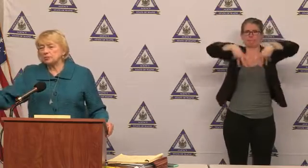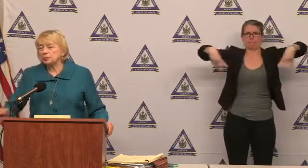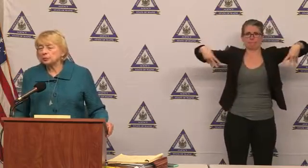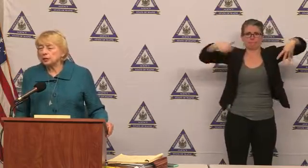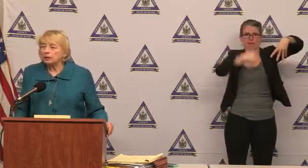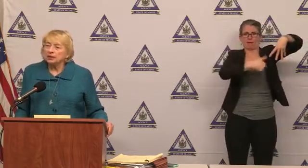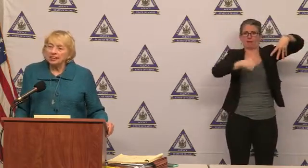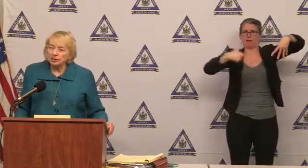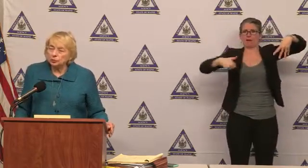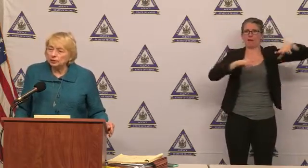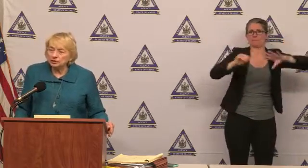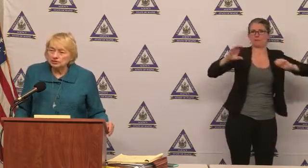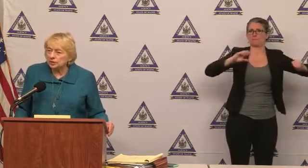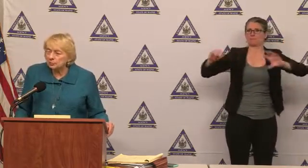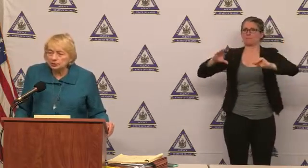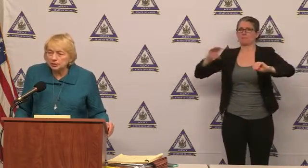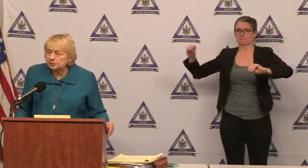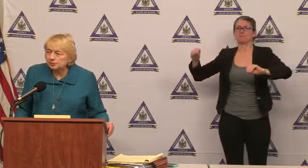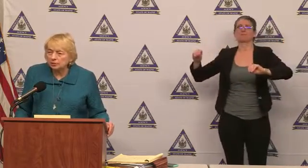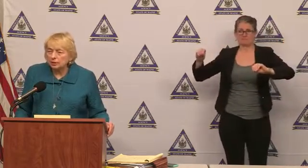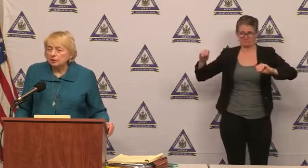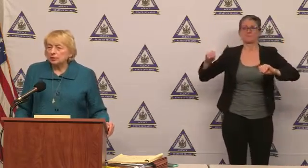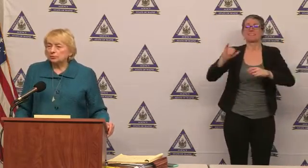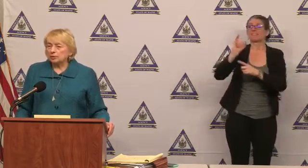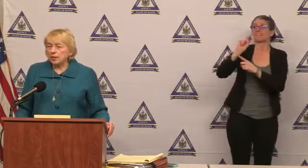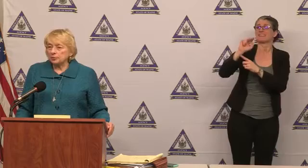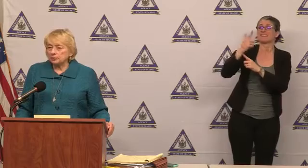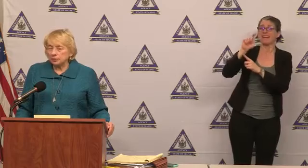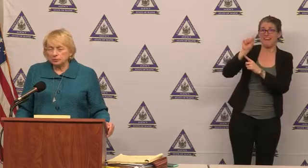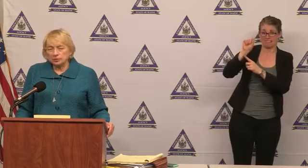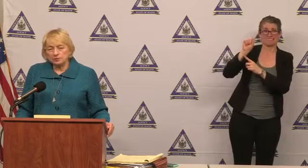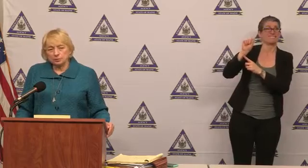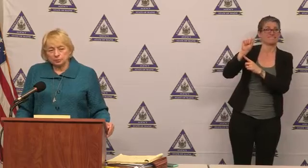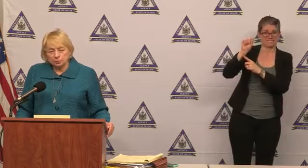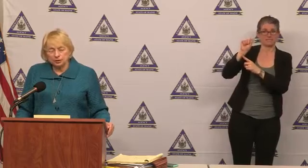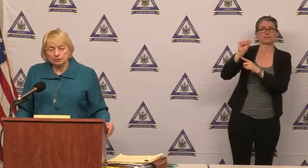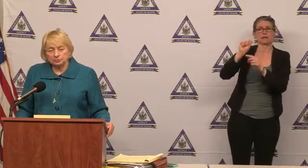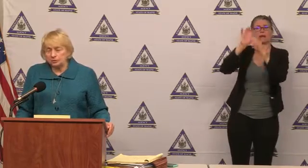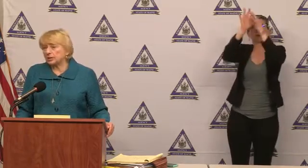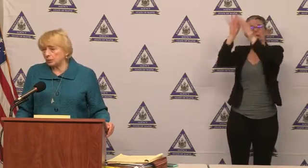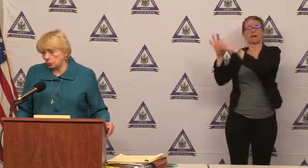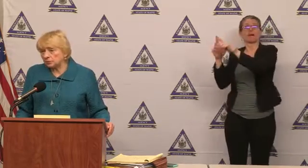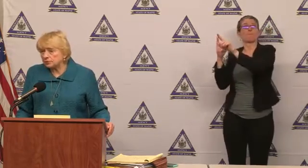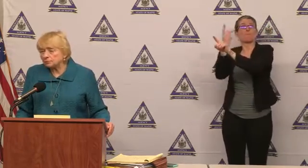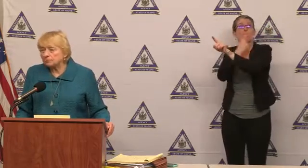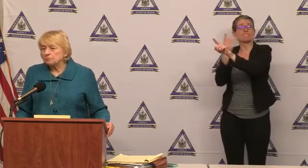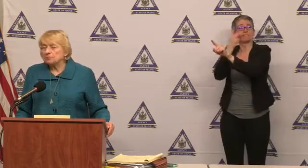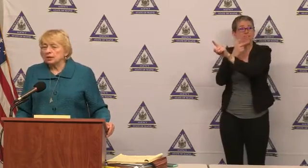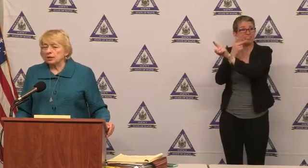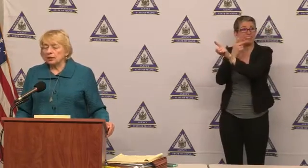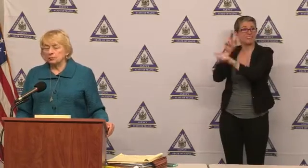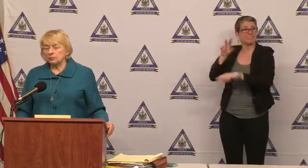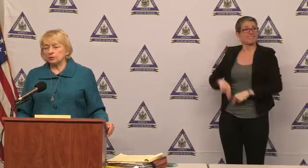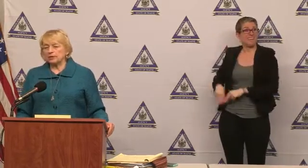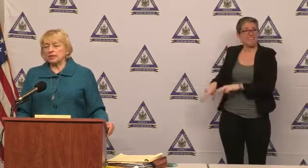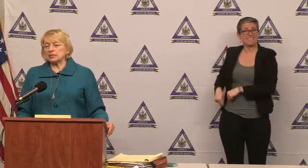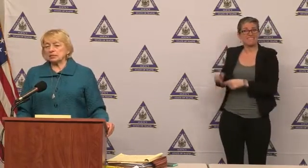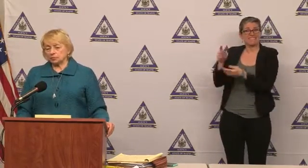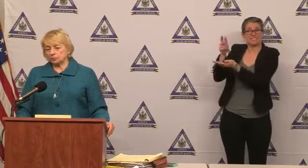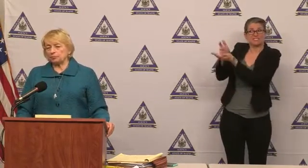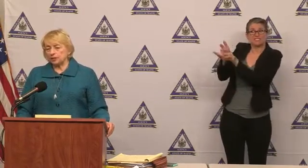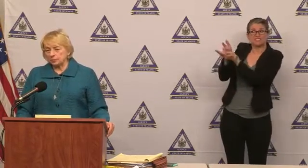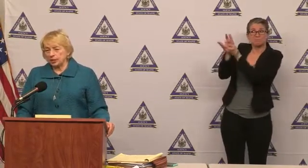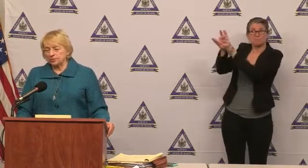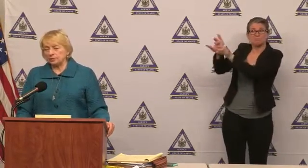Naval Shipyard, they're working in submarines, rehabbing submarines, pretty tight quarters. So I've asked